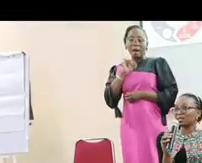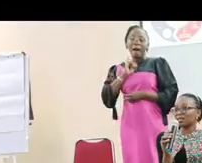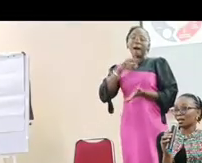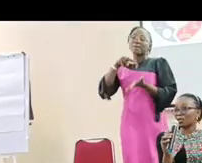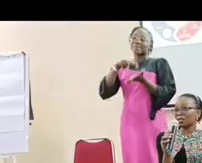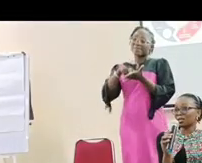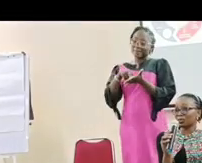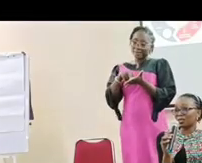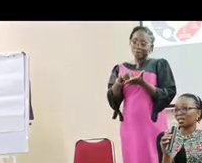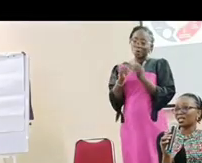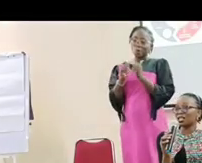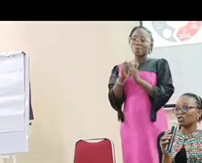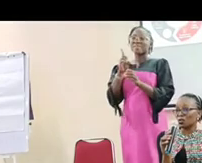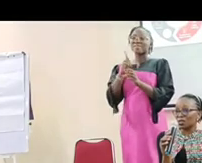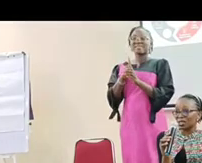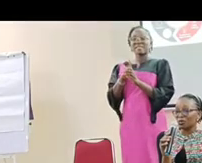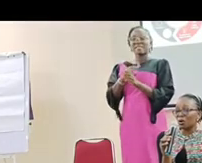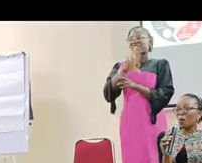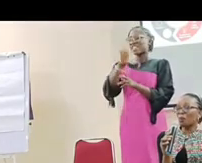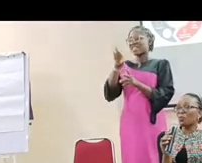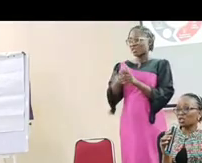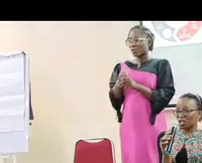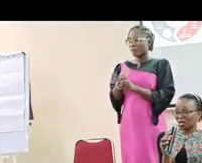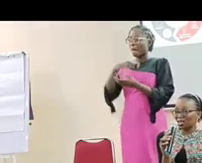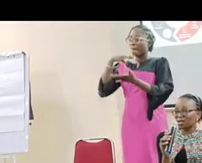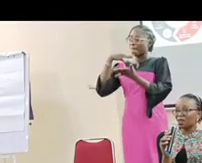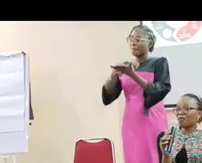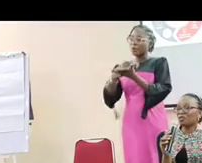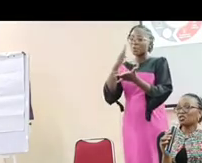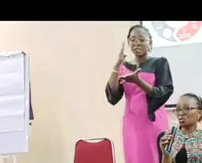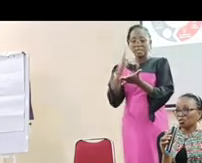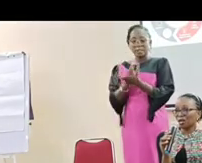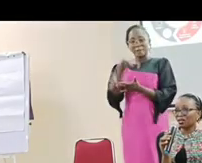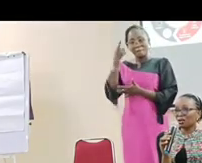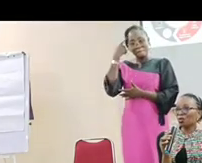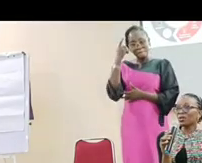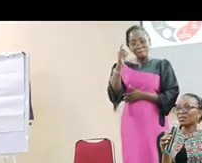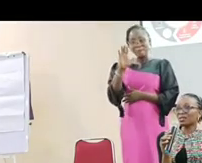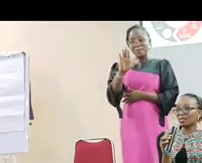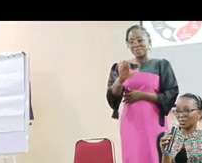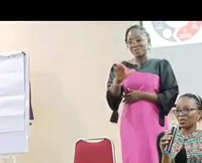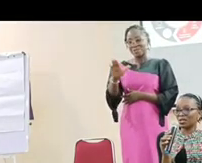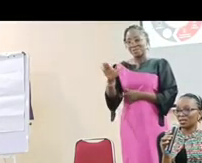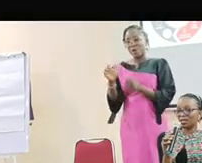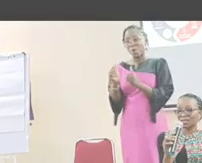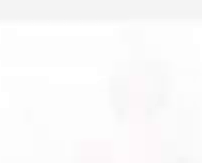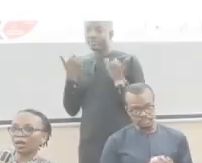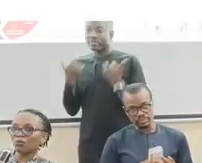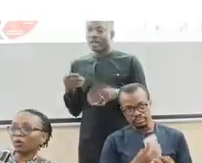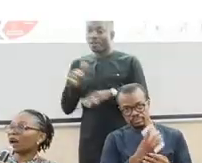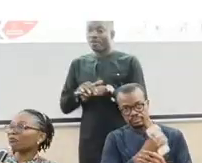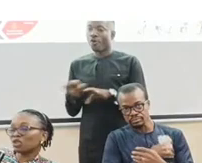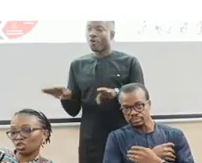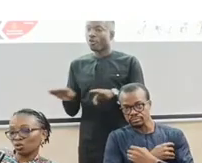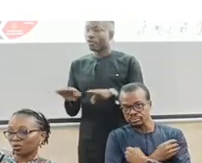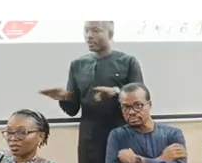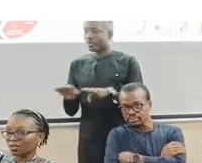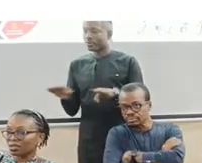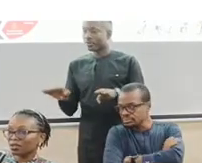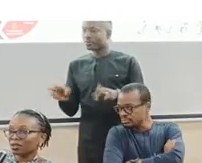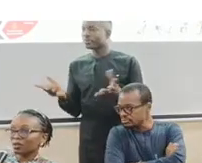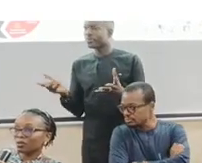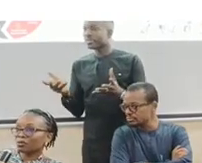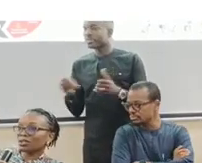with disability inclusive budgeting for children with disabilities. We will have more